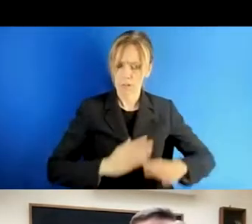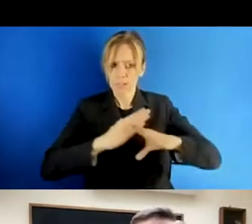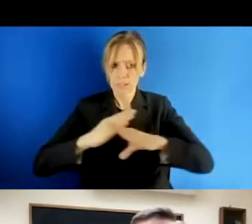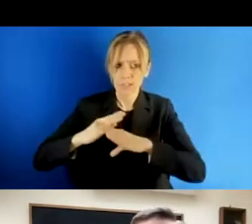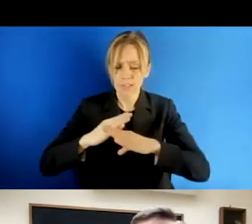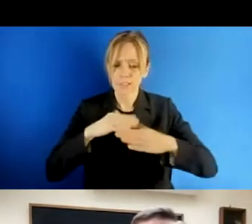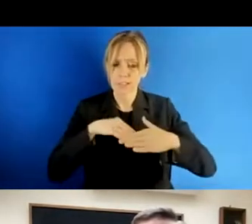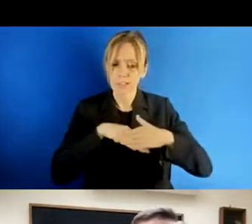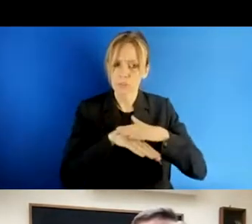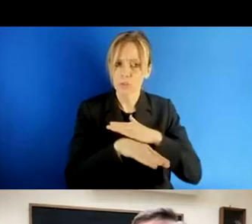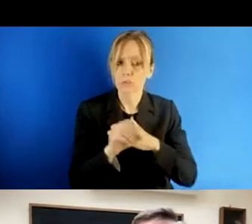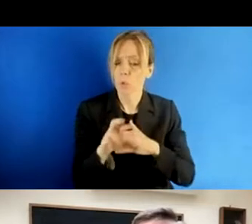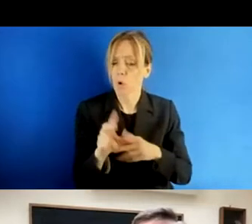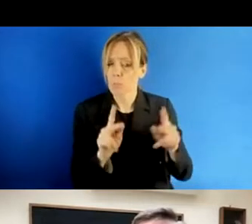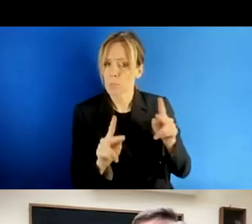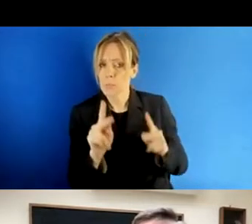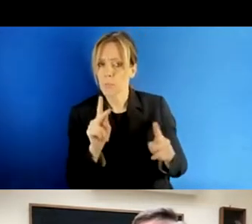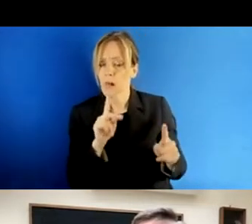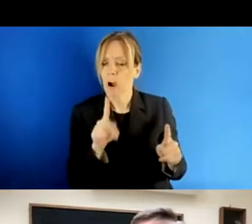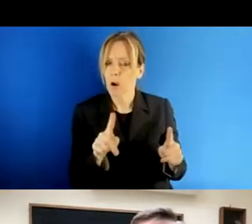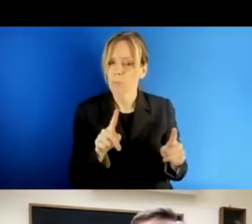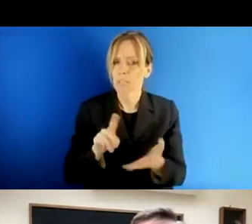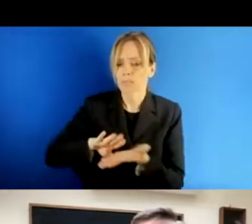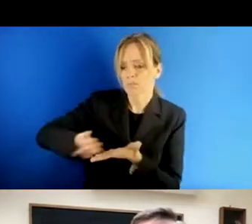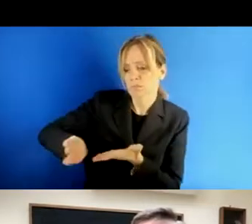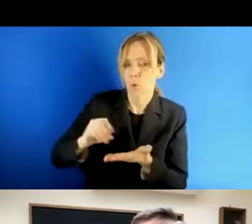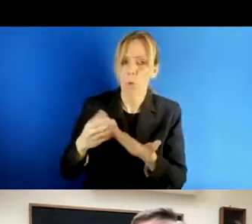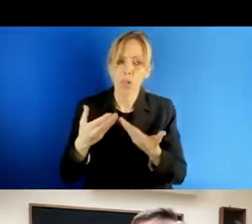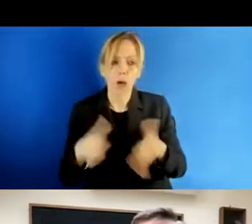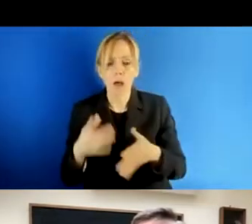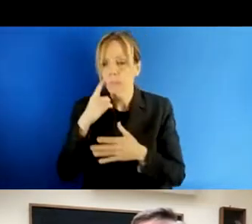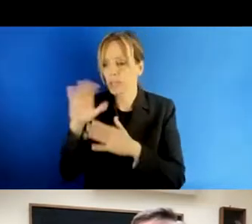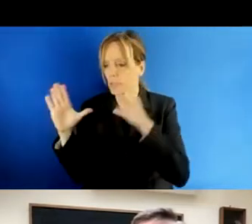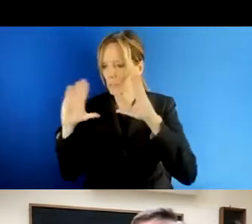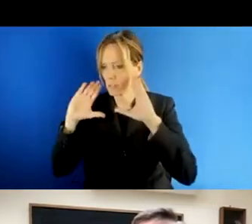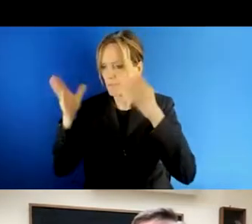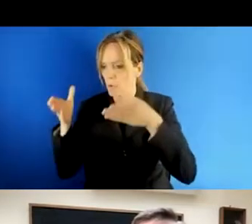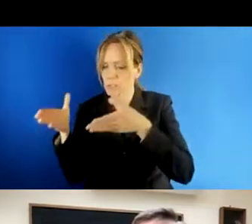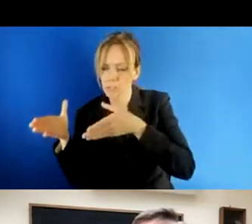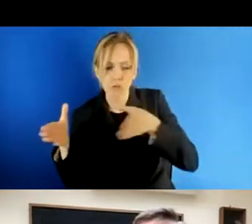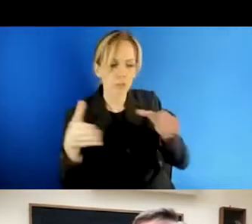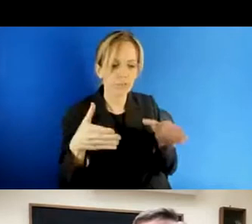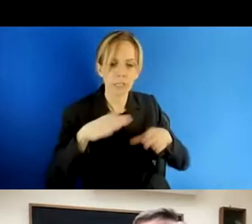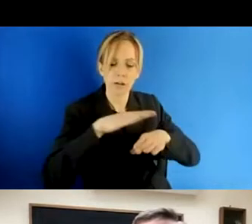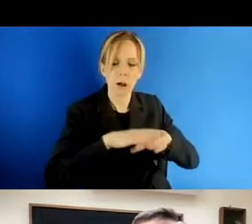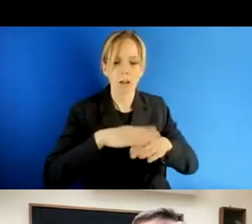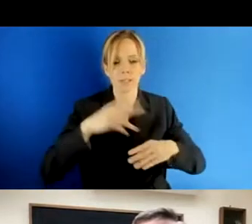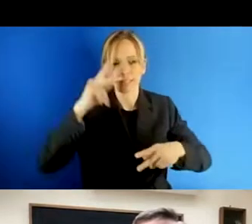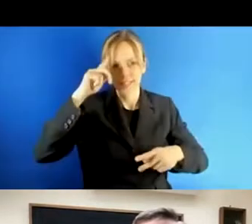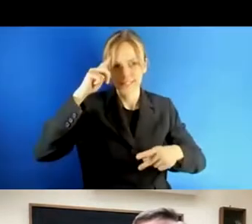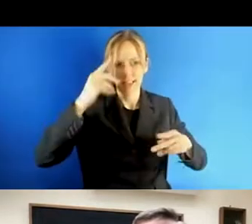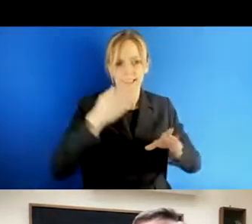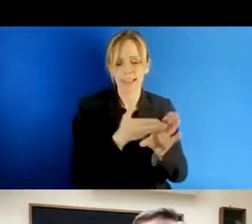being sidelined or lost a bit as the movement tips towards a focus on the needs of people with psychiatric disabilities,